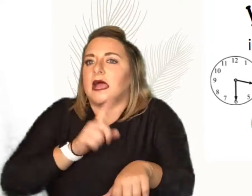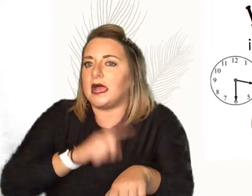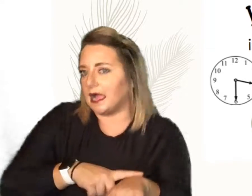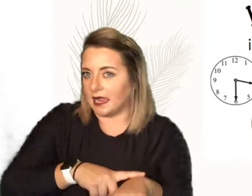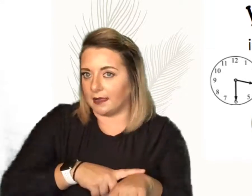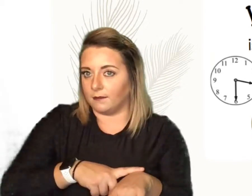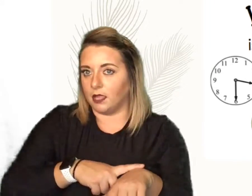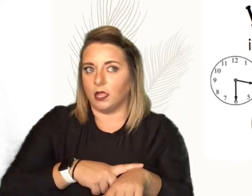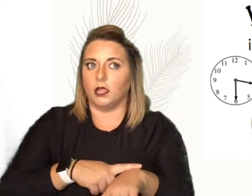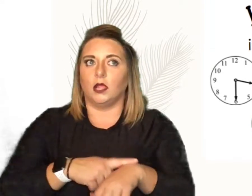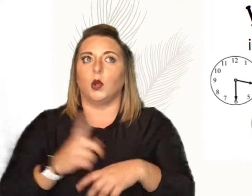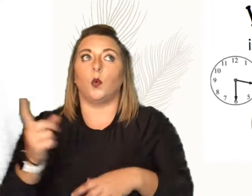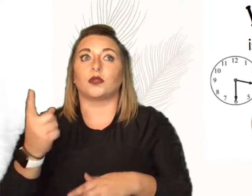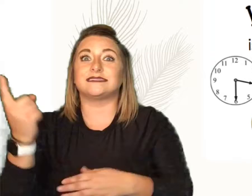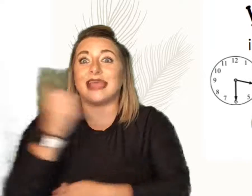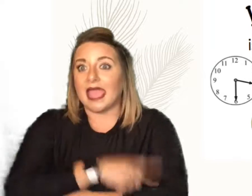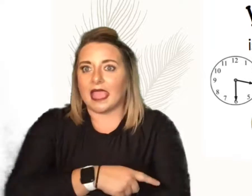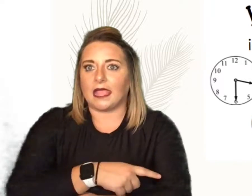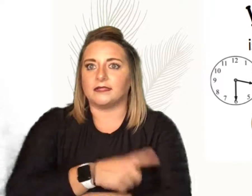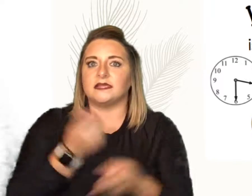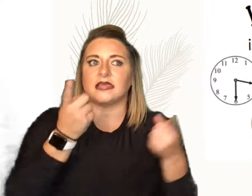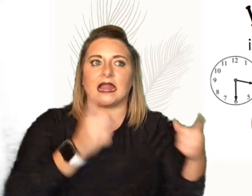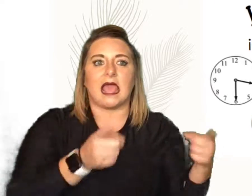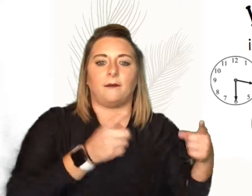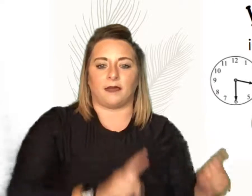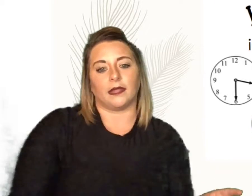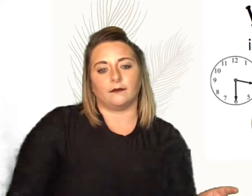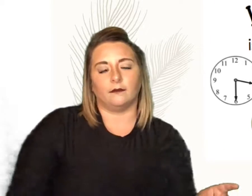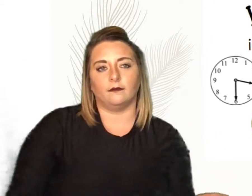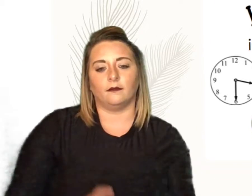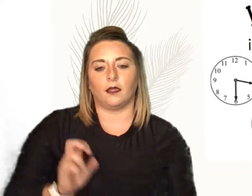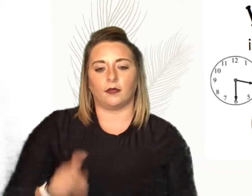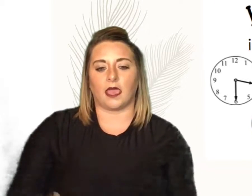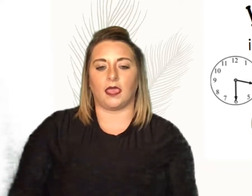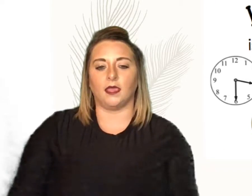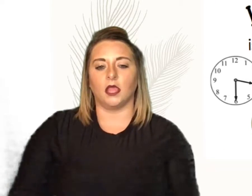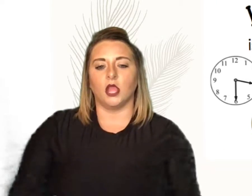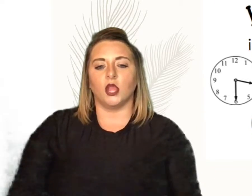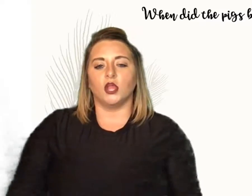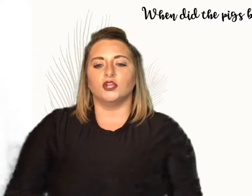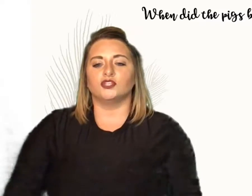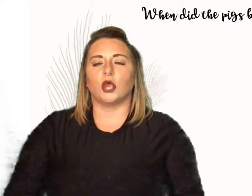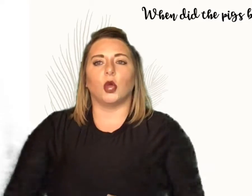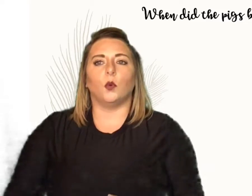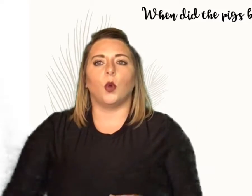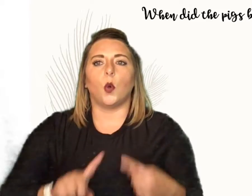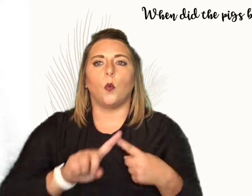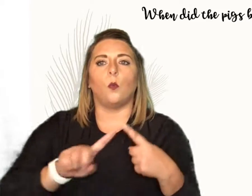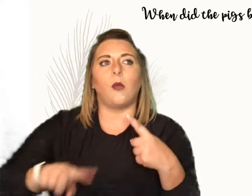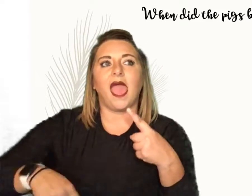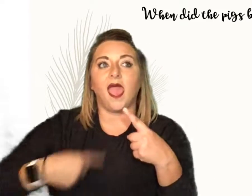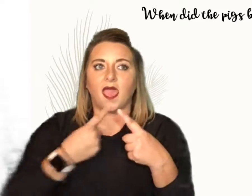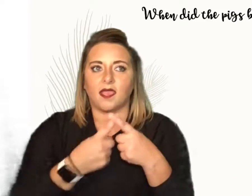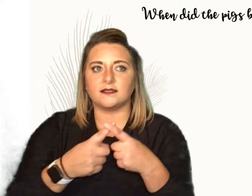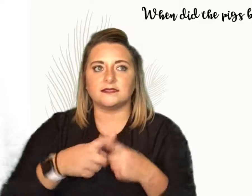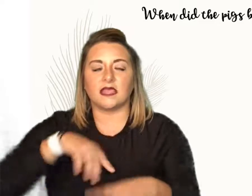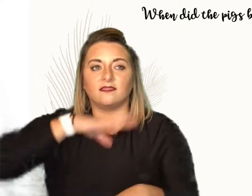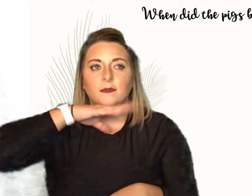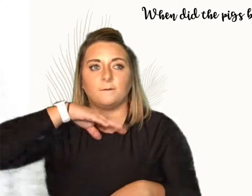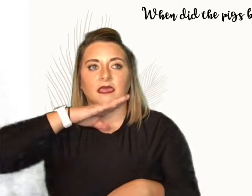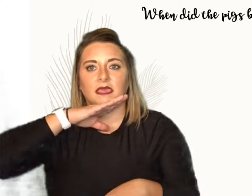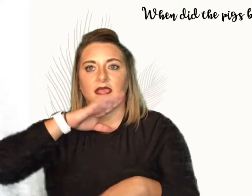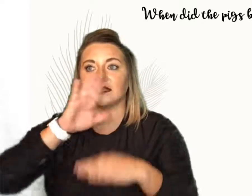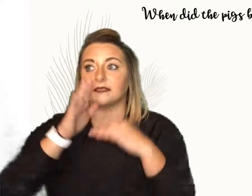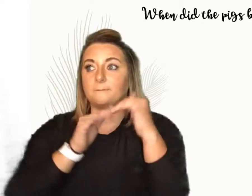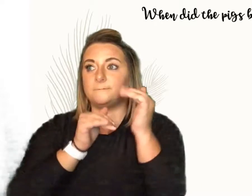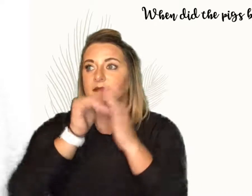what time or day did that happen? Okay? So, when did